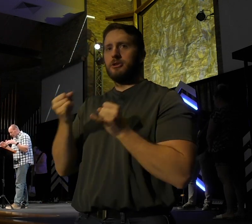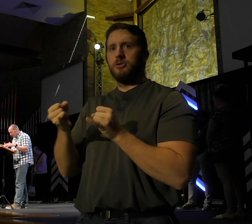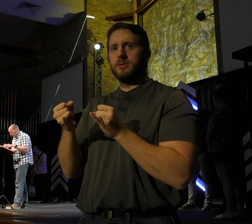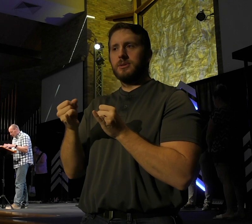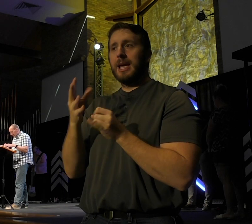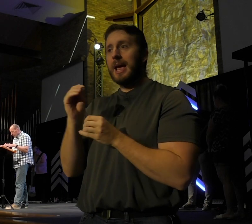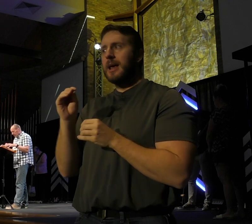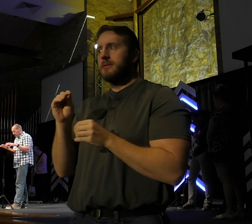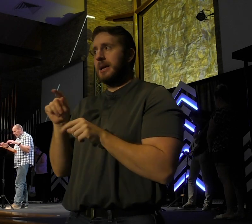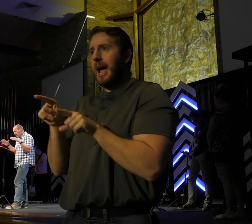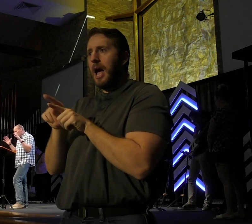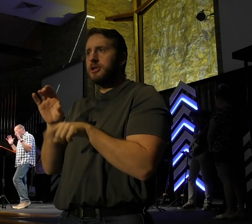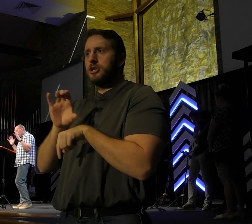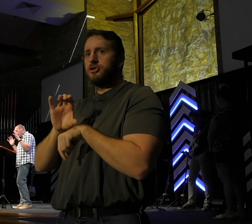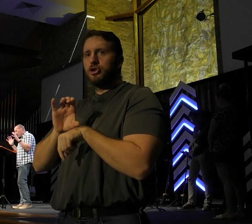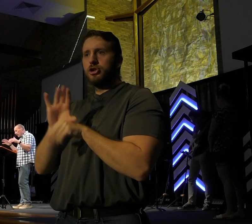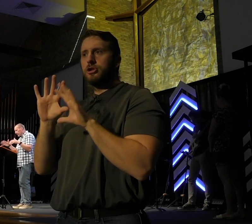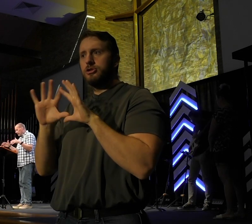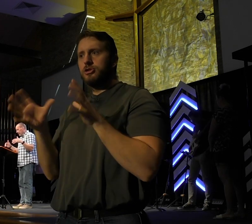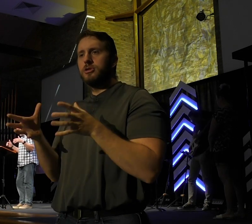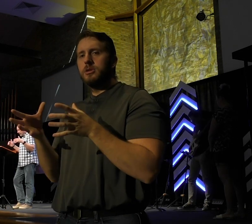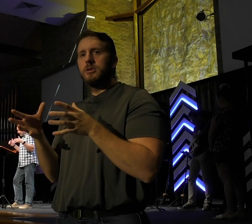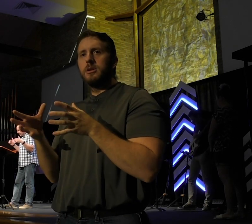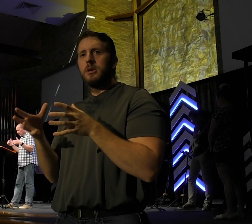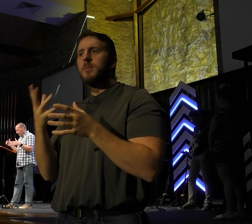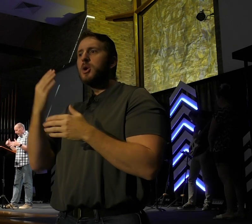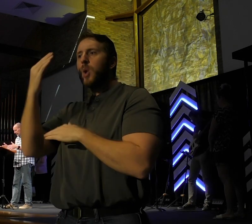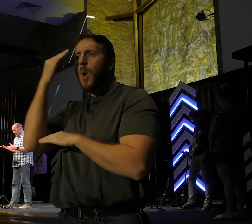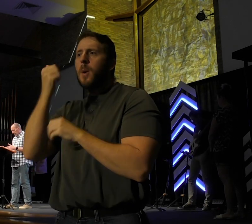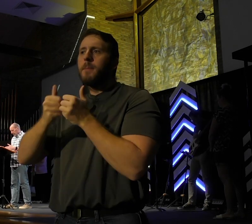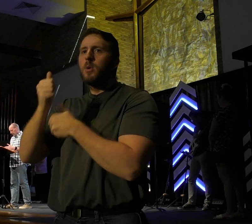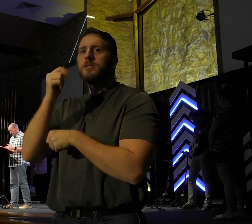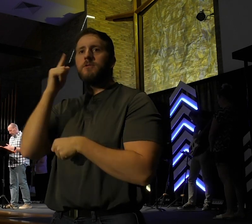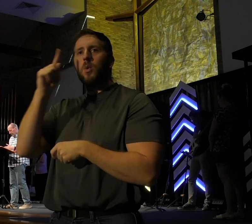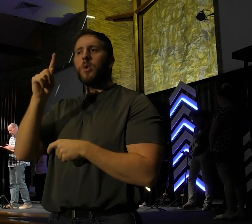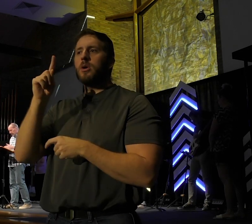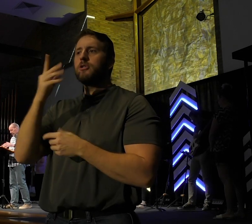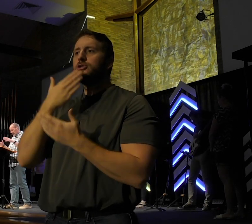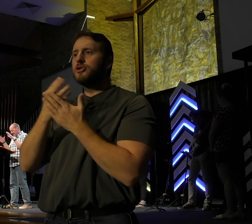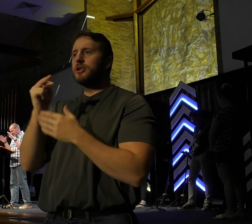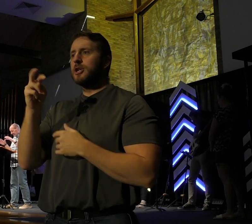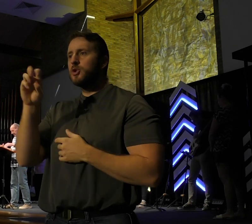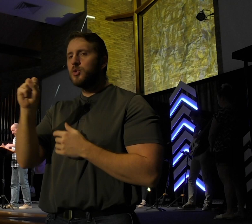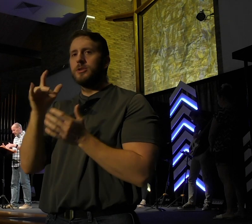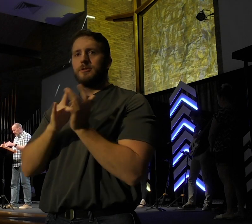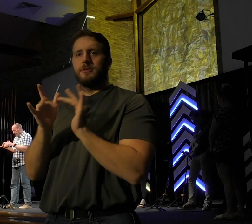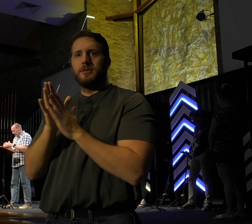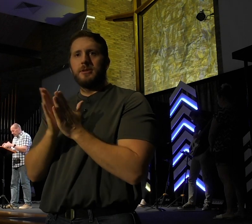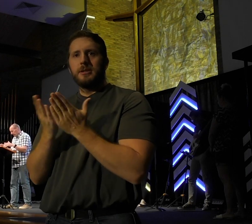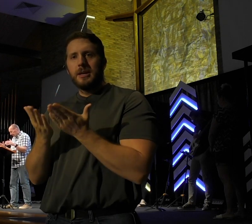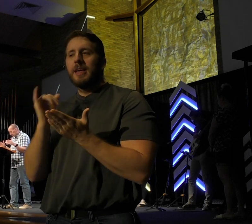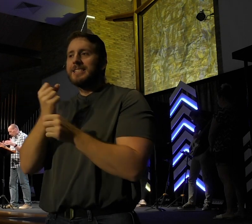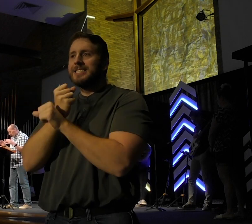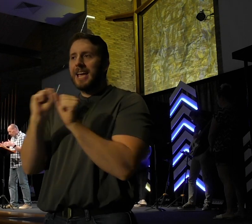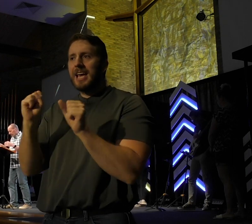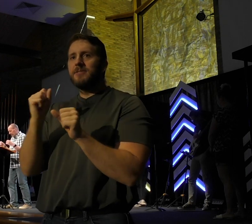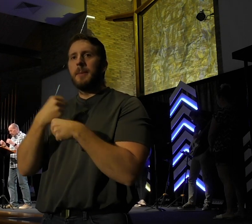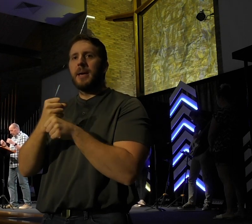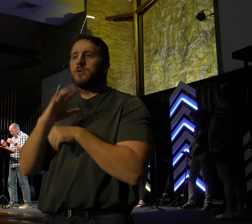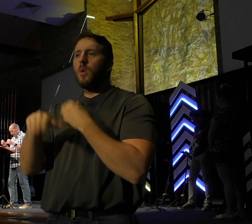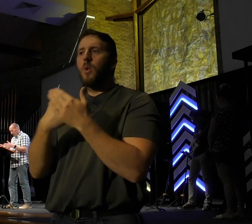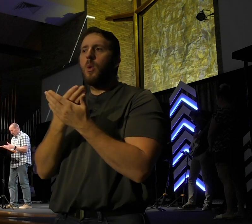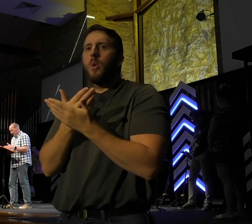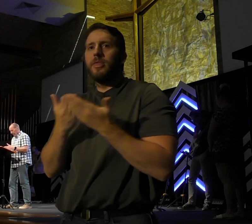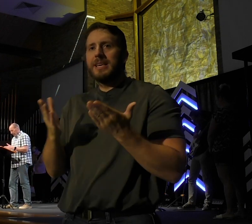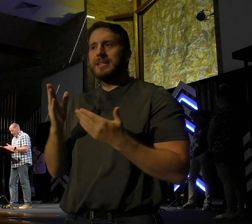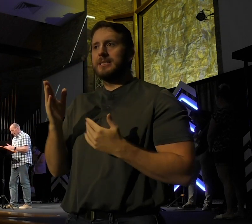and as a church be known most for the glorious gospel of Jesus that saves and makes all